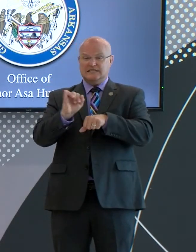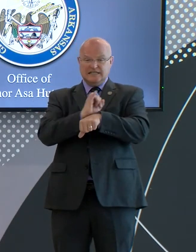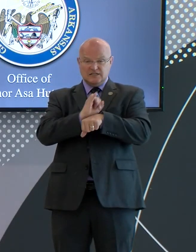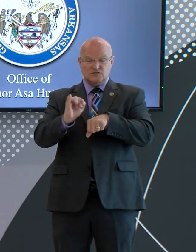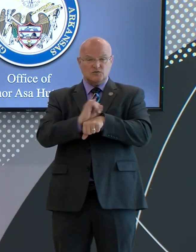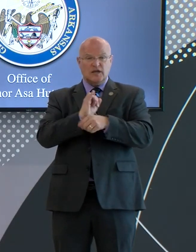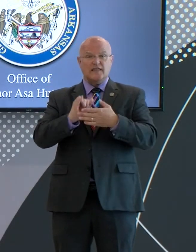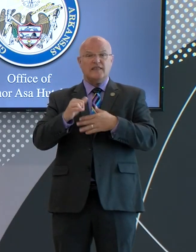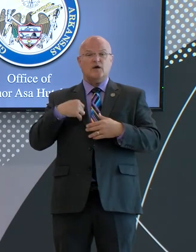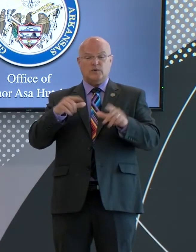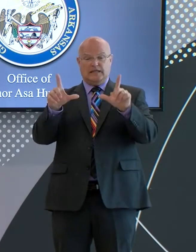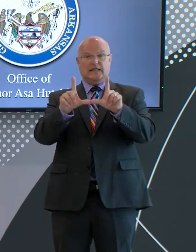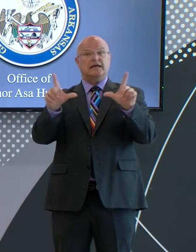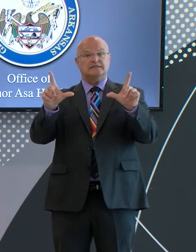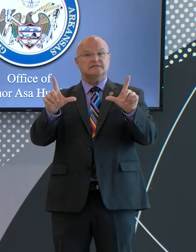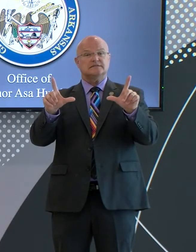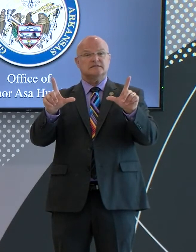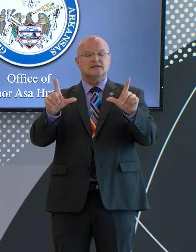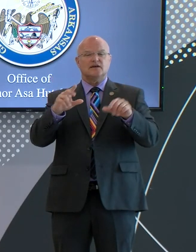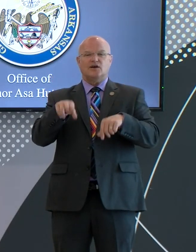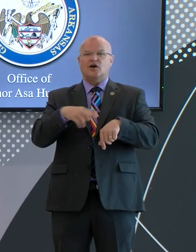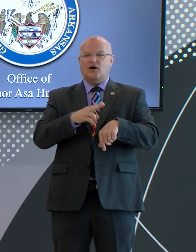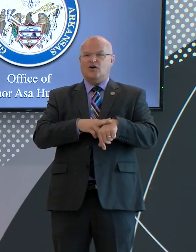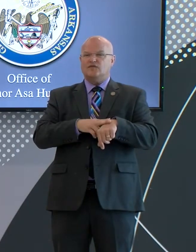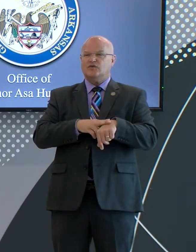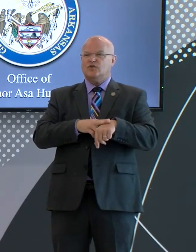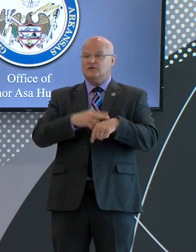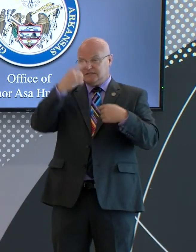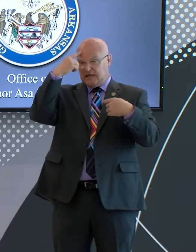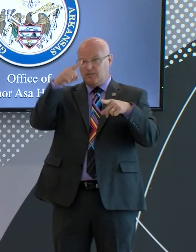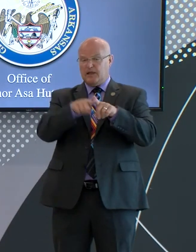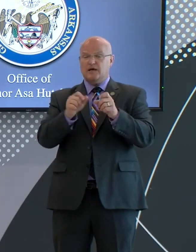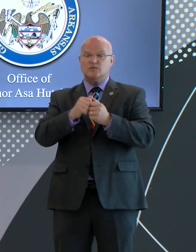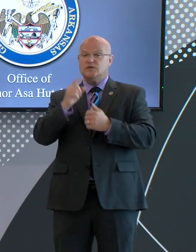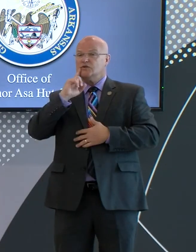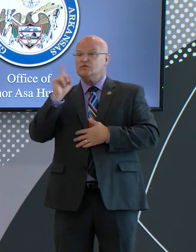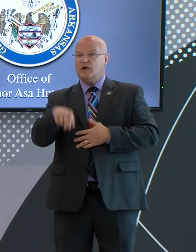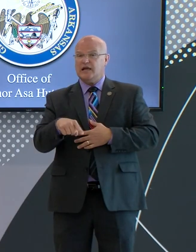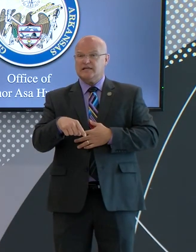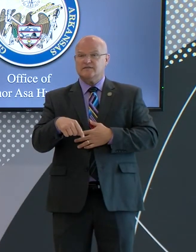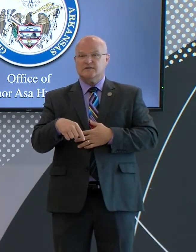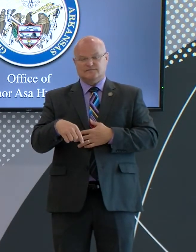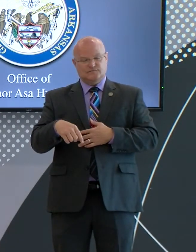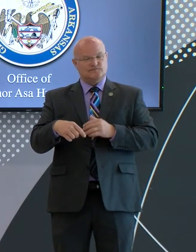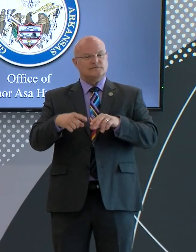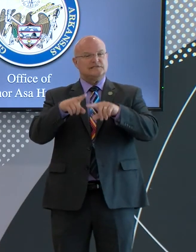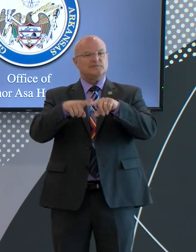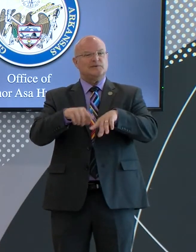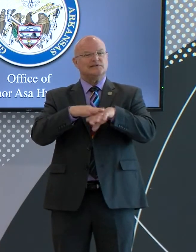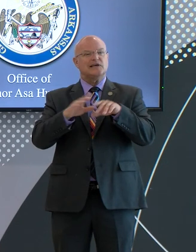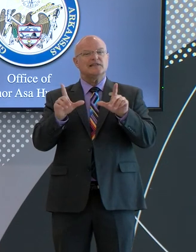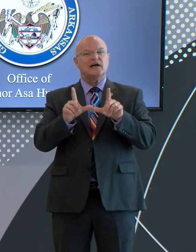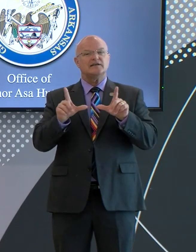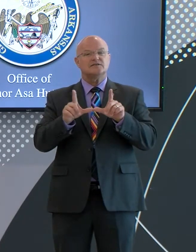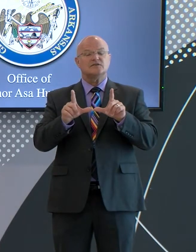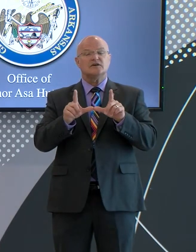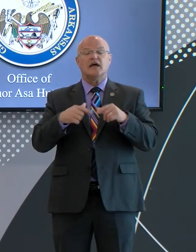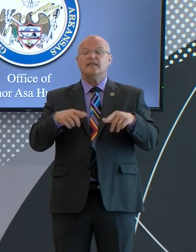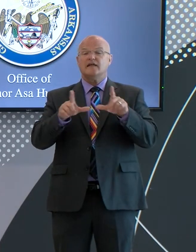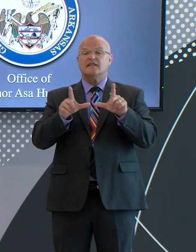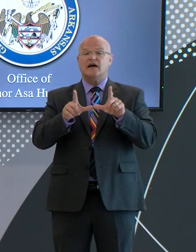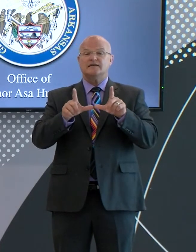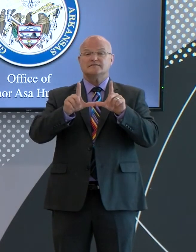industries that we license, of course, compliance with the directive is a condition of their licensure, and they could have their